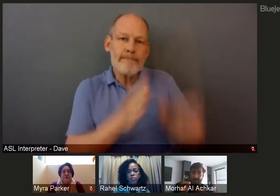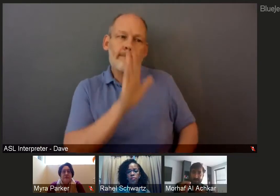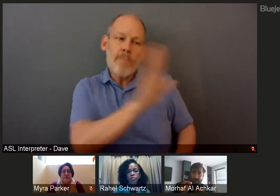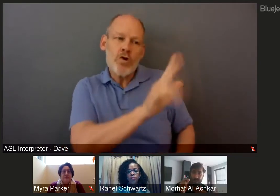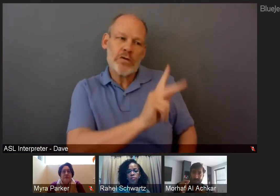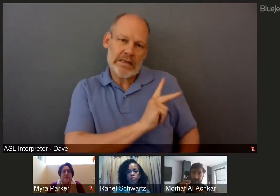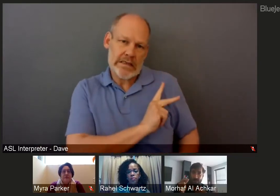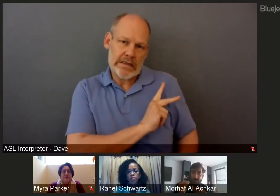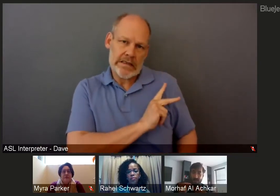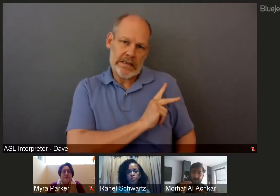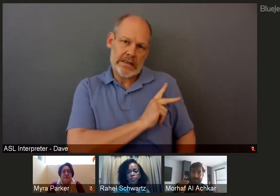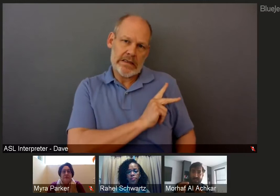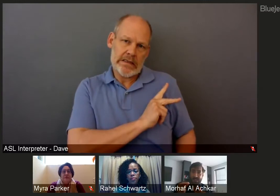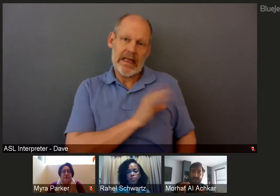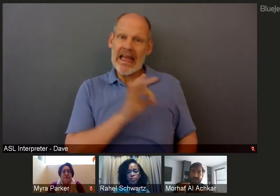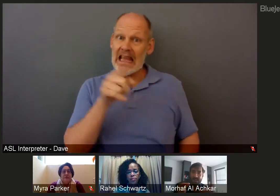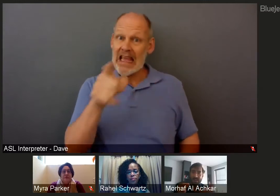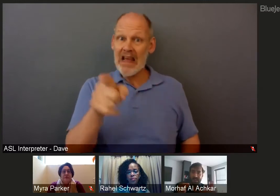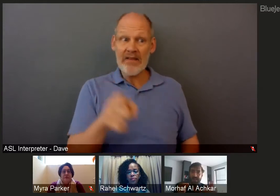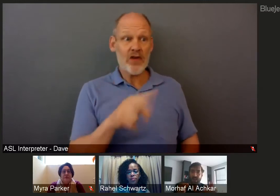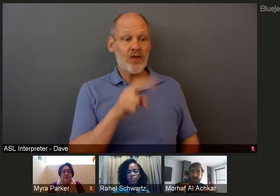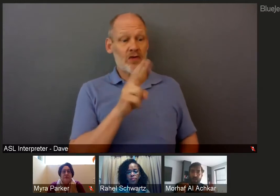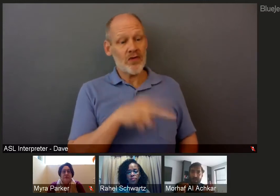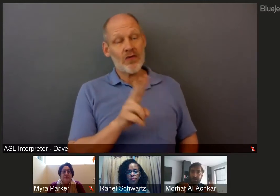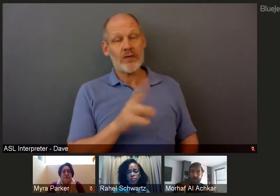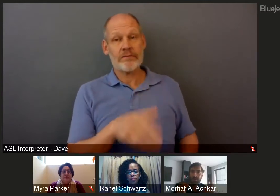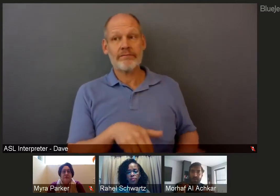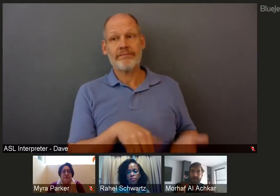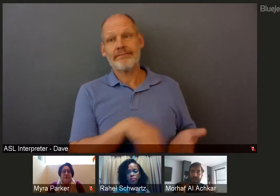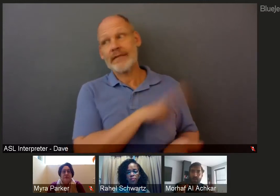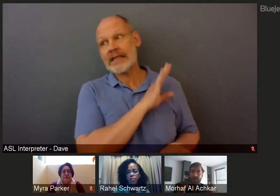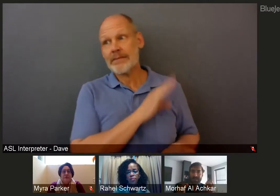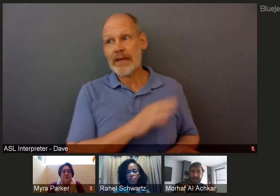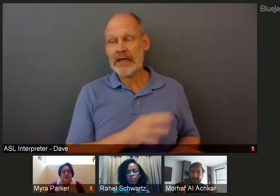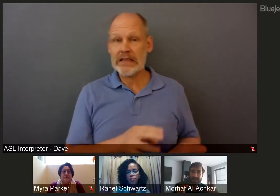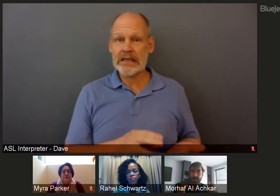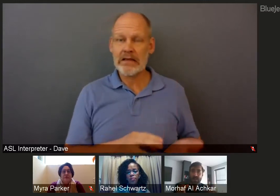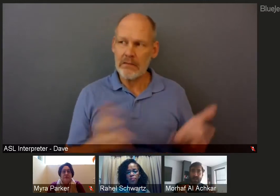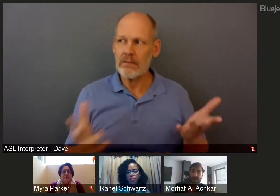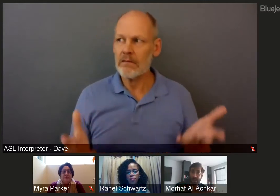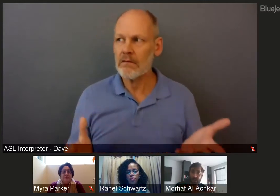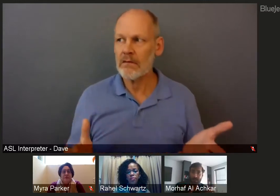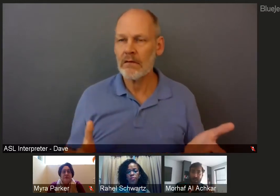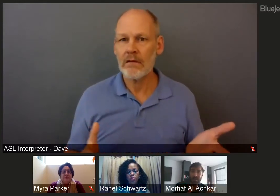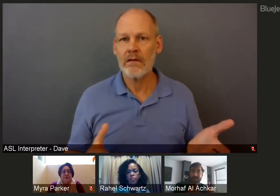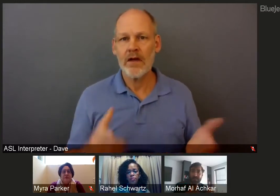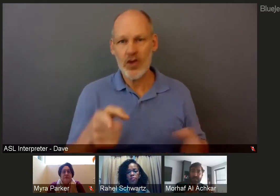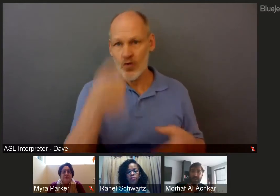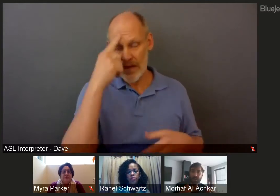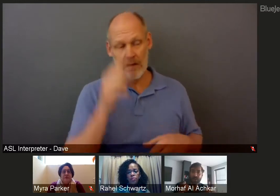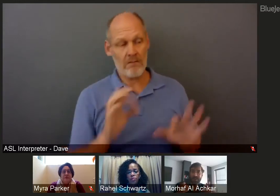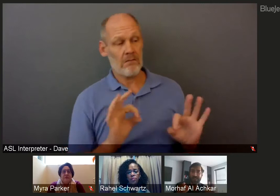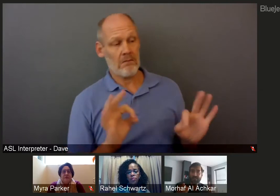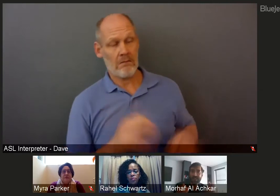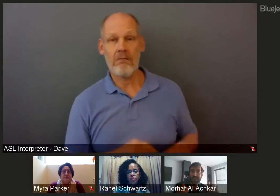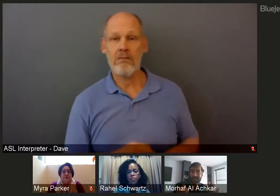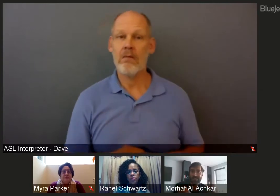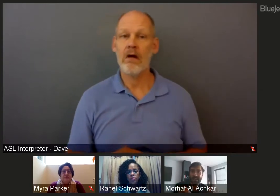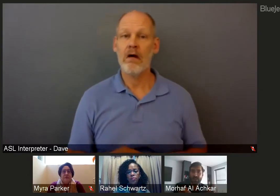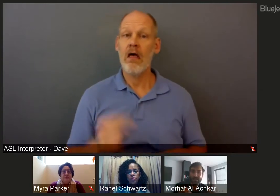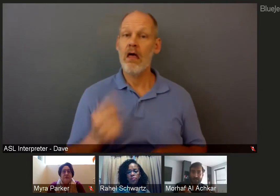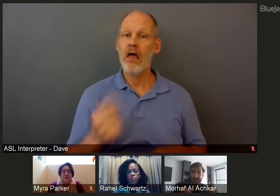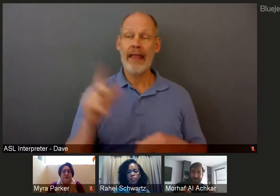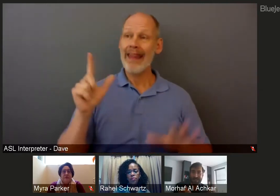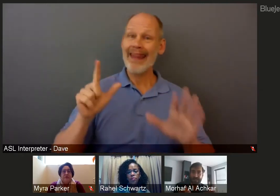of the person when they come with a concern, then later on when they come with a serious one that could be cancer, could lead to delays